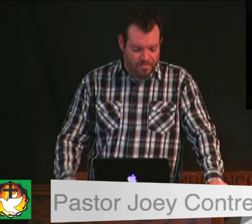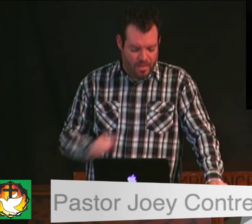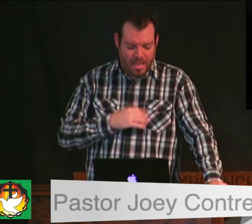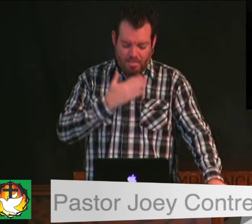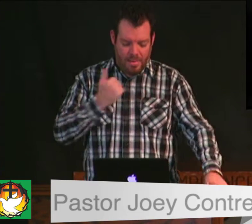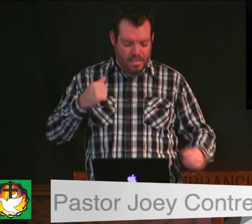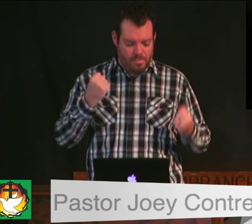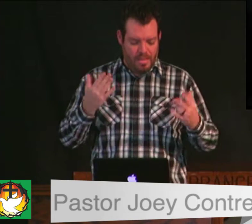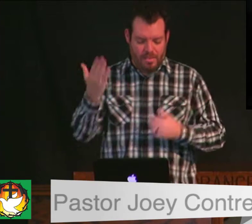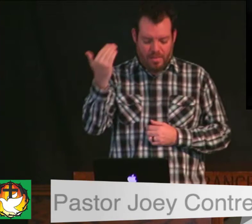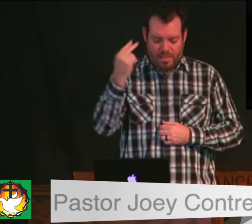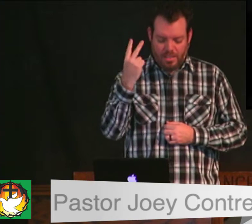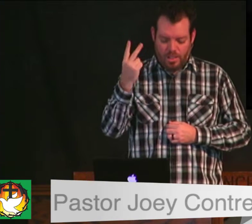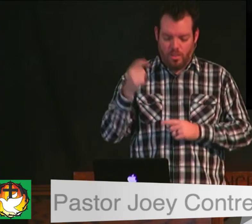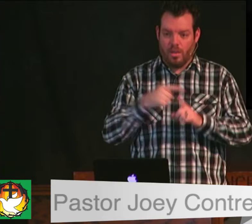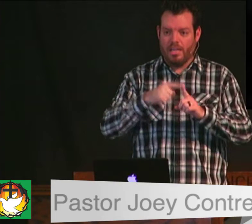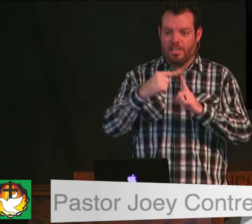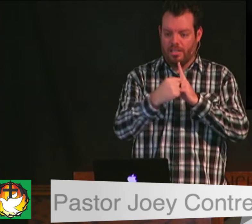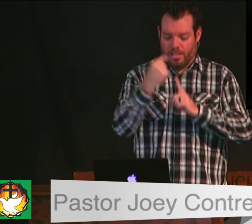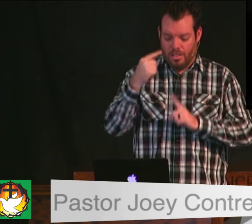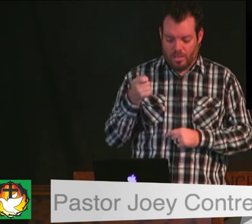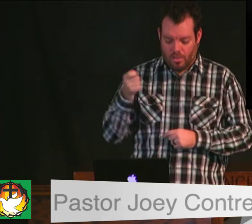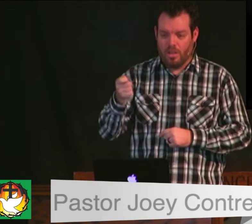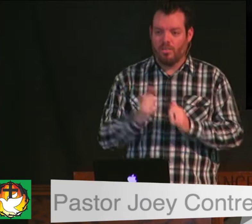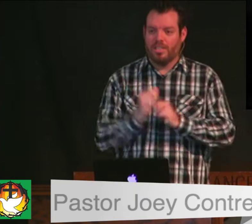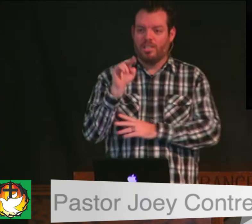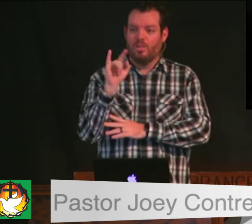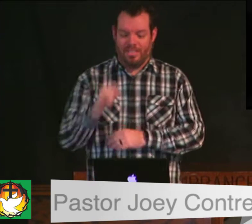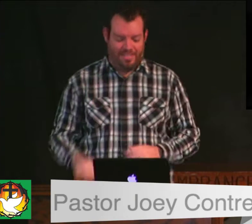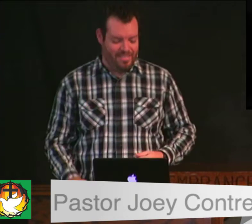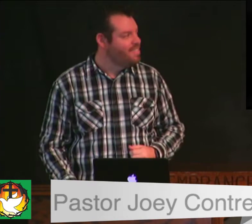I get best as many as 15 two-edged swords with this unit.